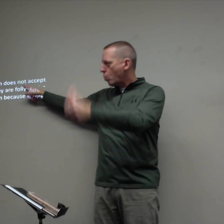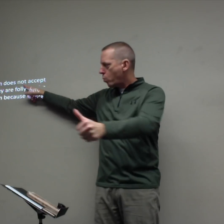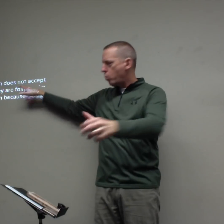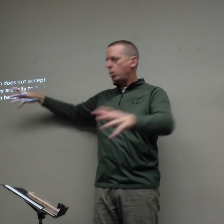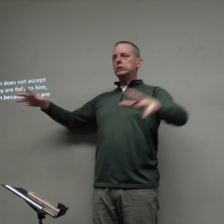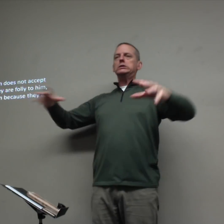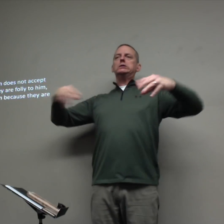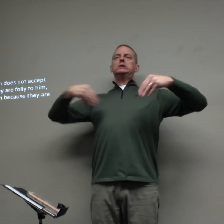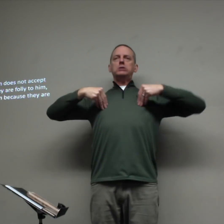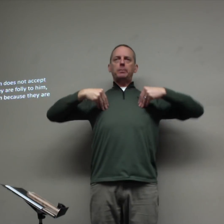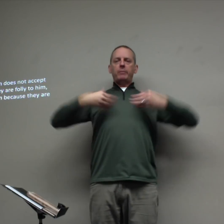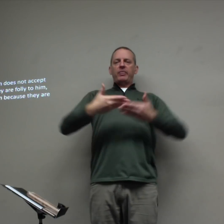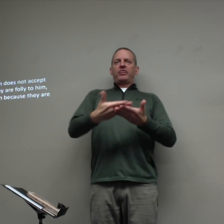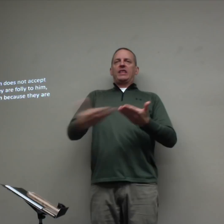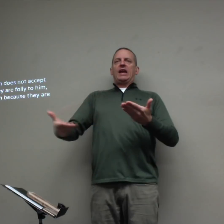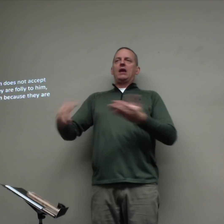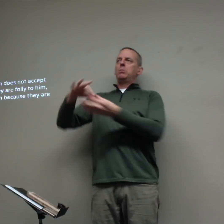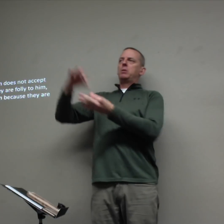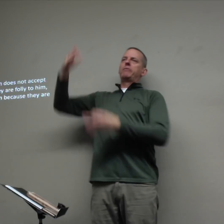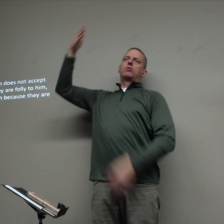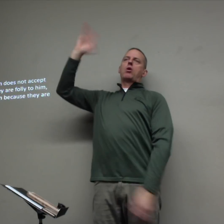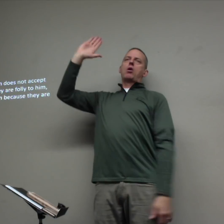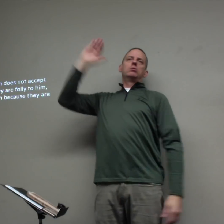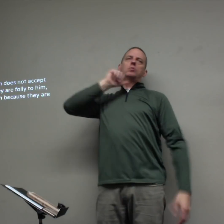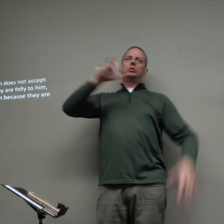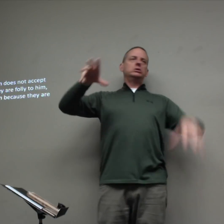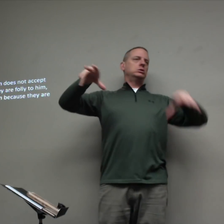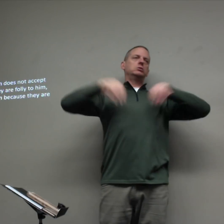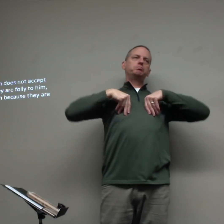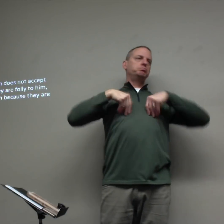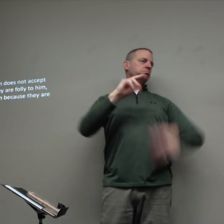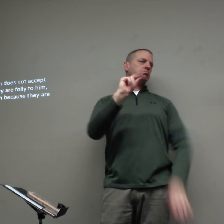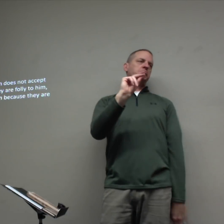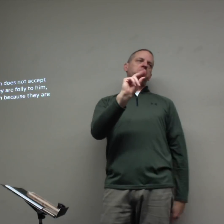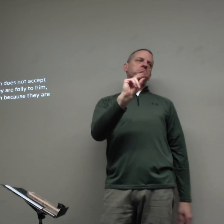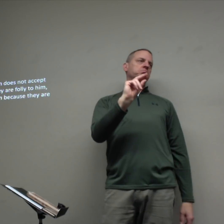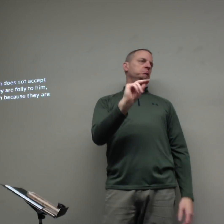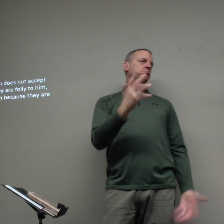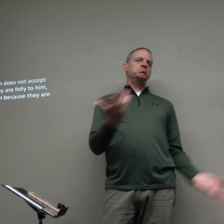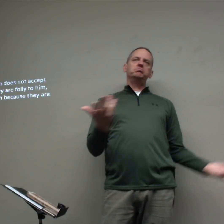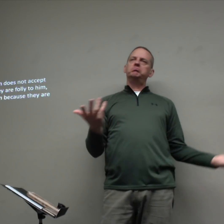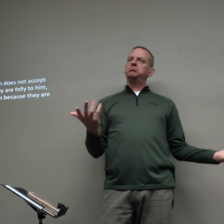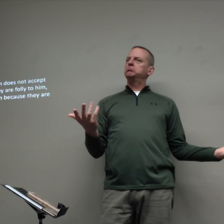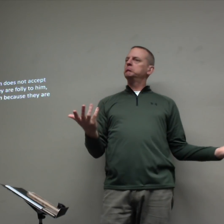Does God accept the things of the Spirit of God? They don't accept